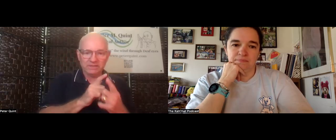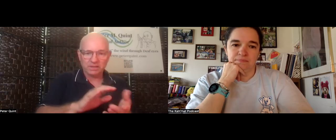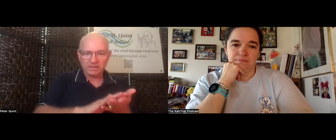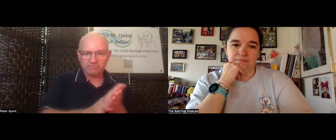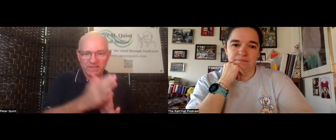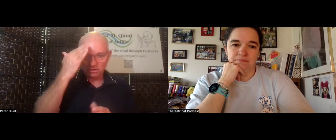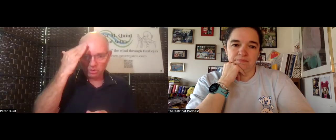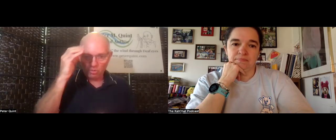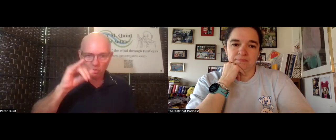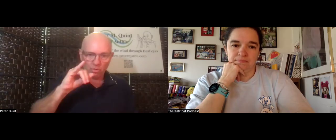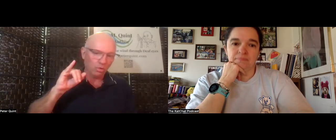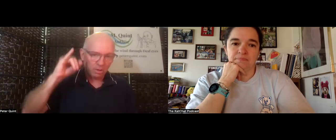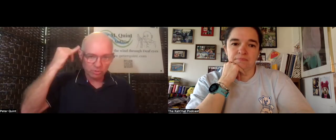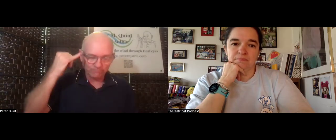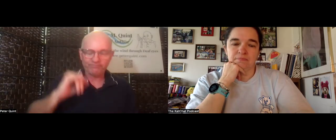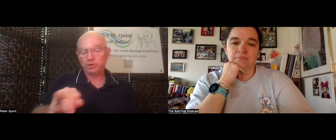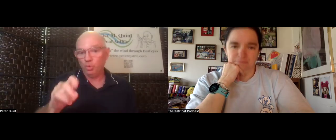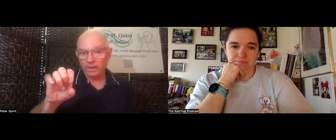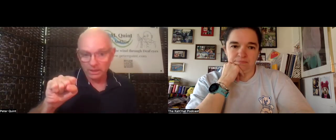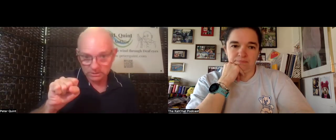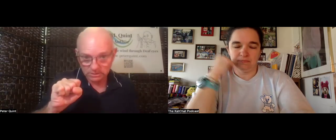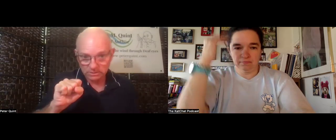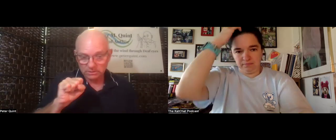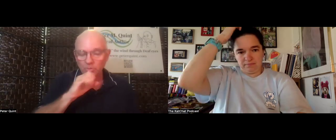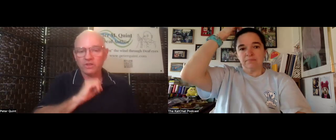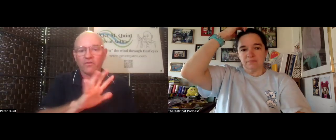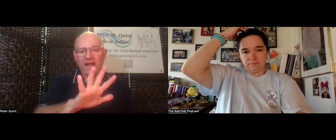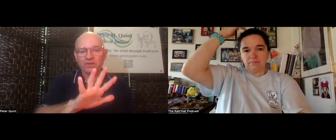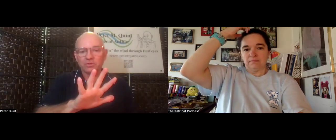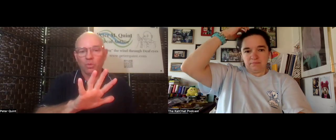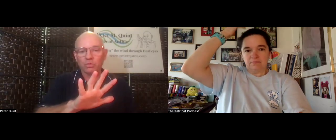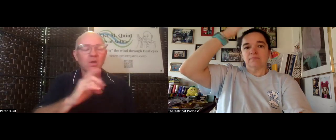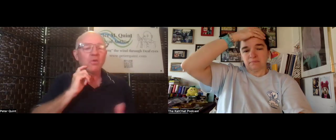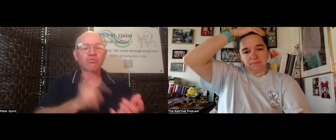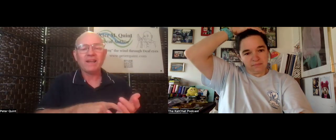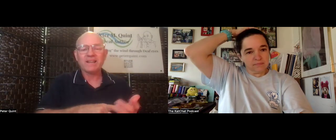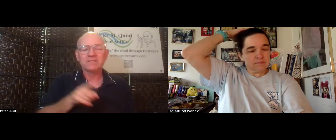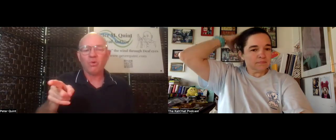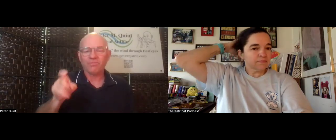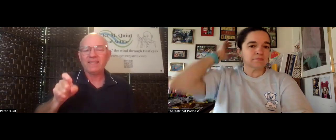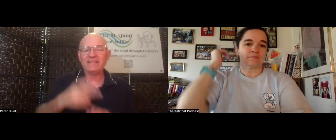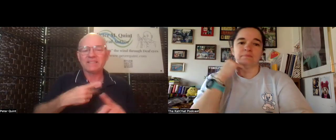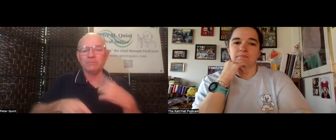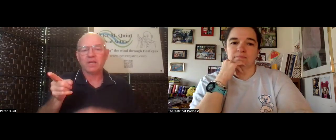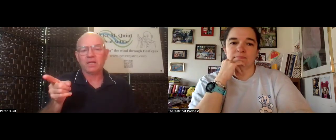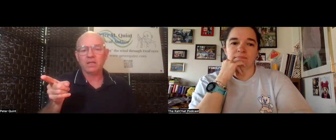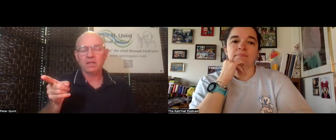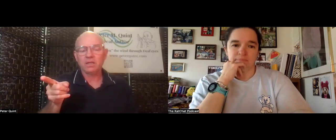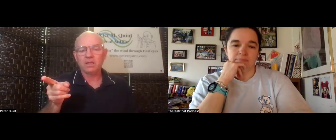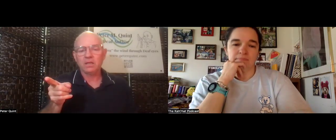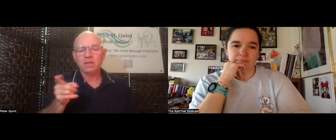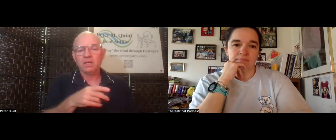first meets and gets to know Julius when they're 5 years old, recognize, oh, he needs a name